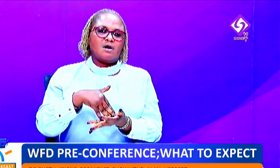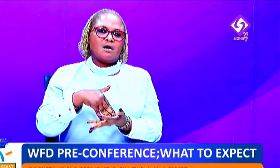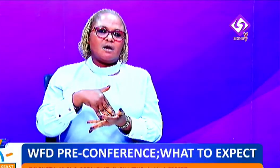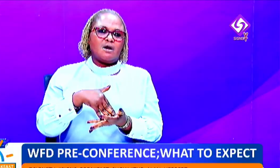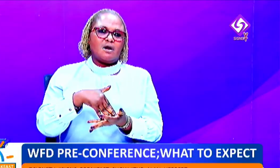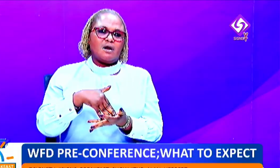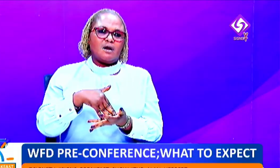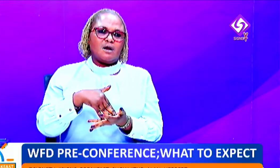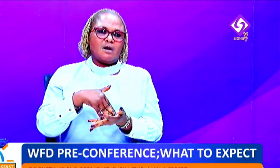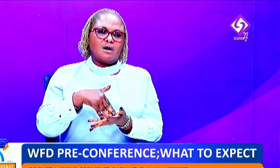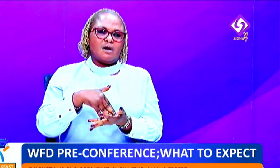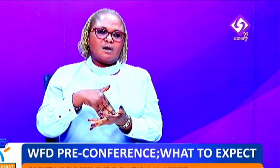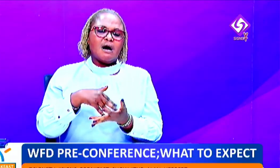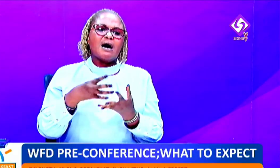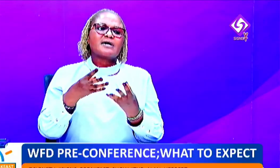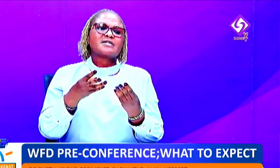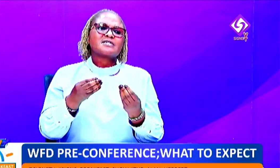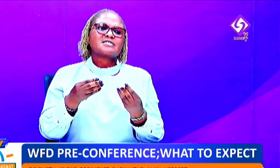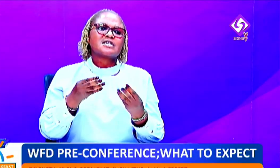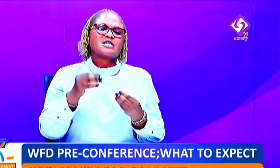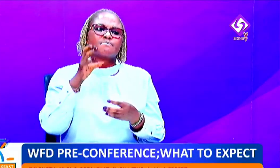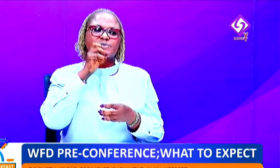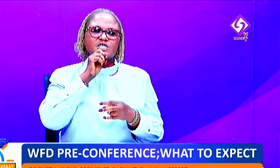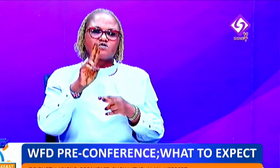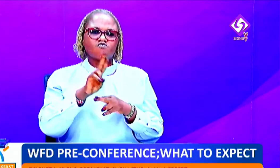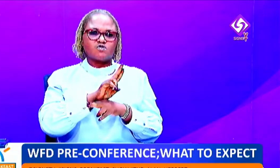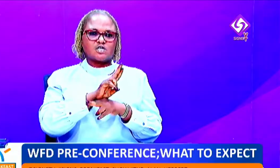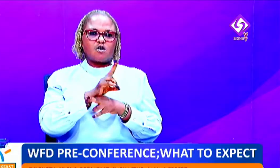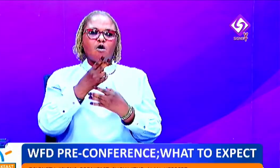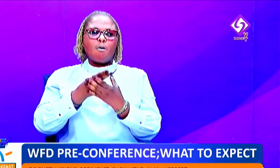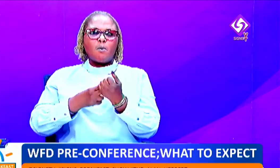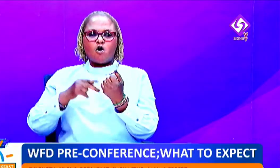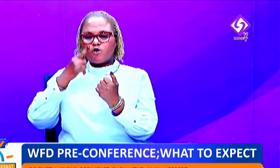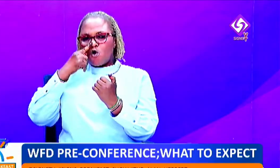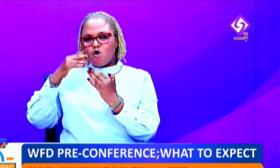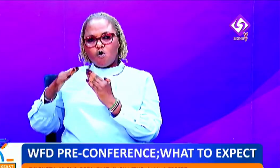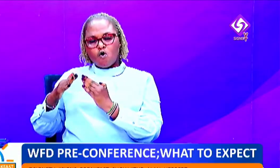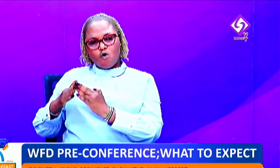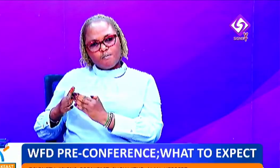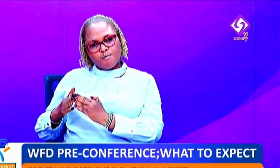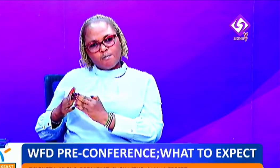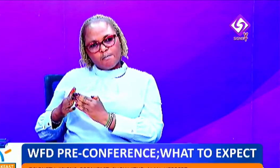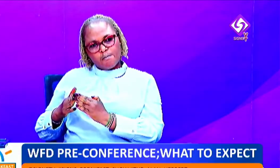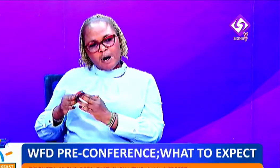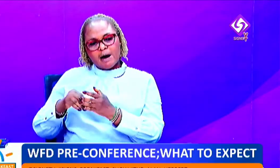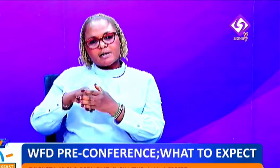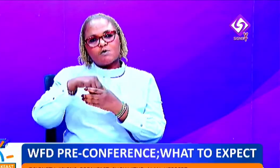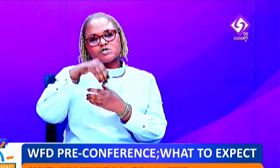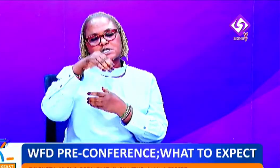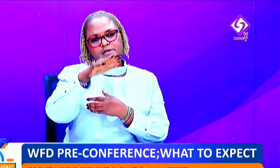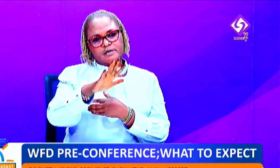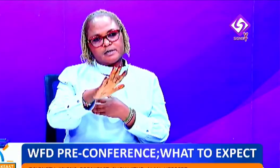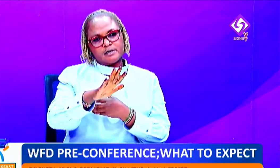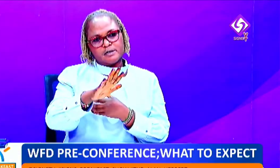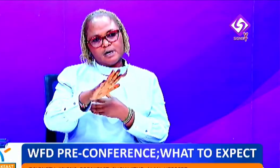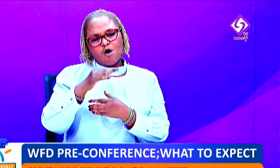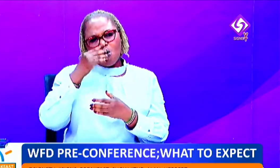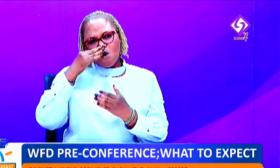to coercion, and they are easily misused, both at home and even outside the